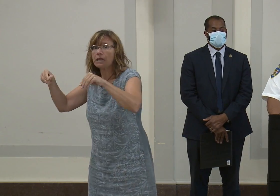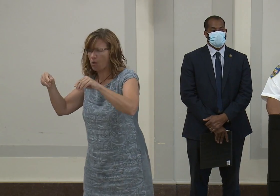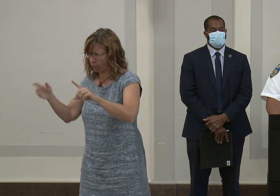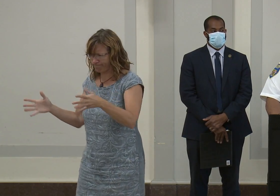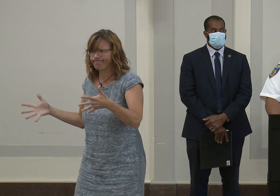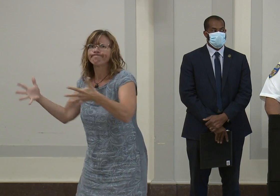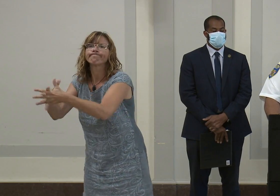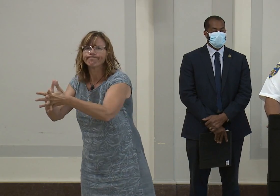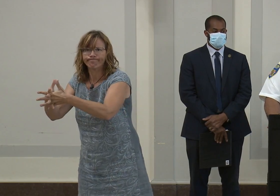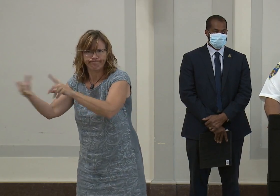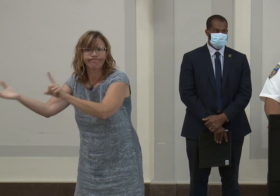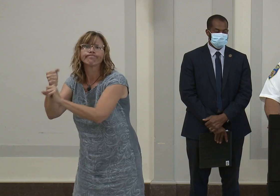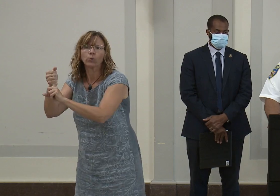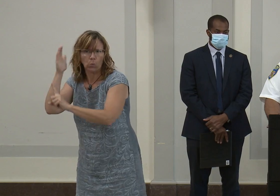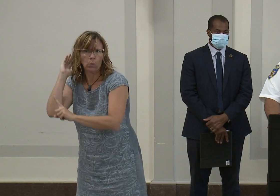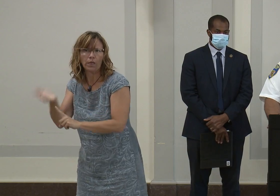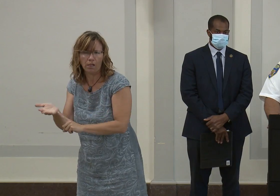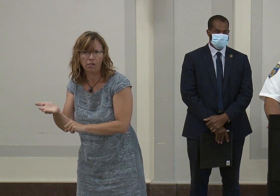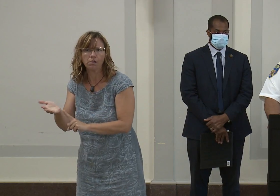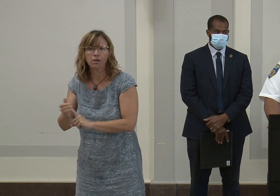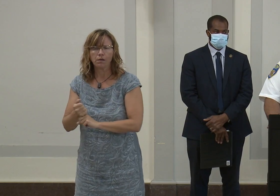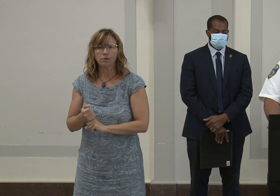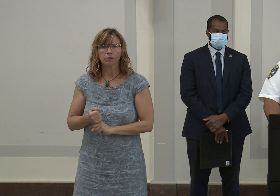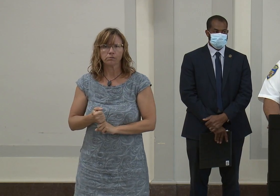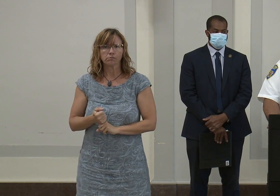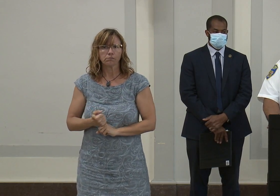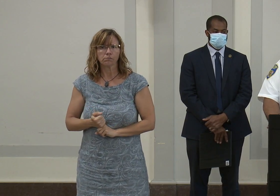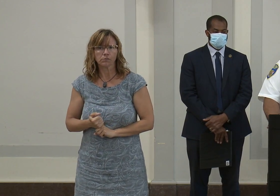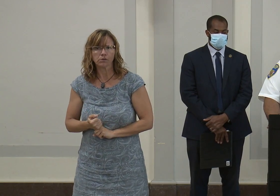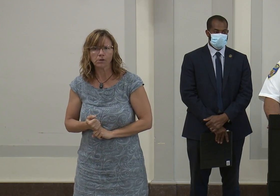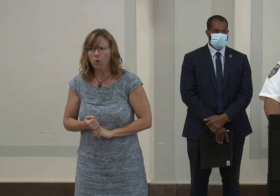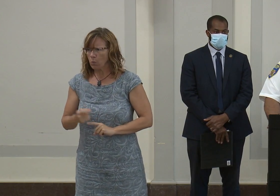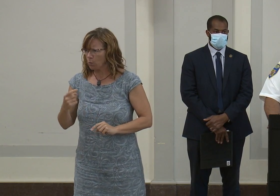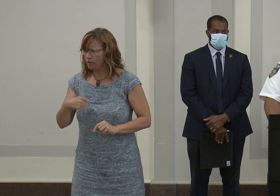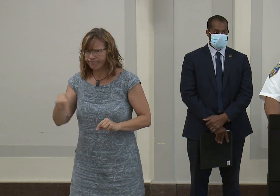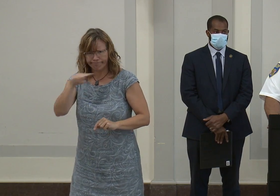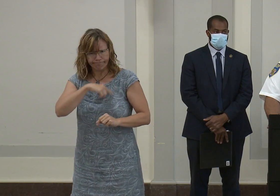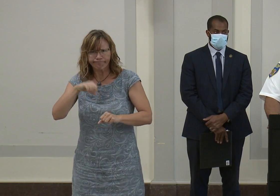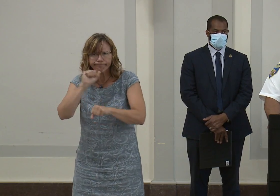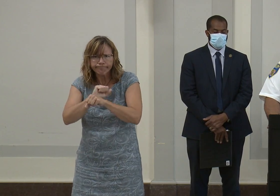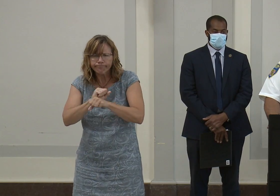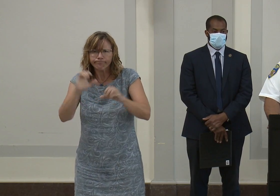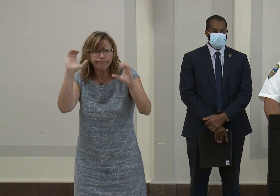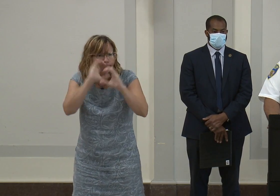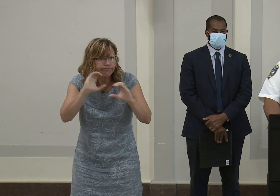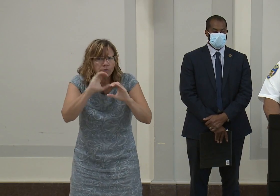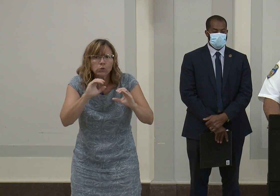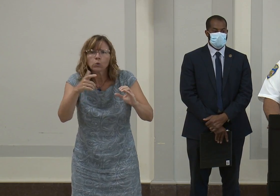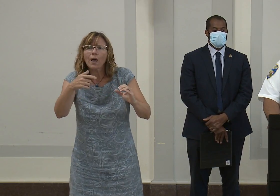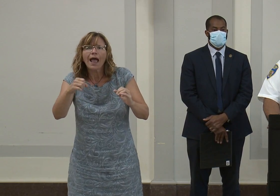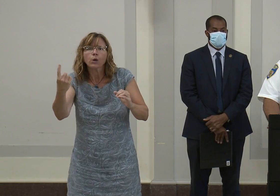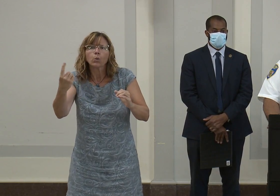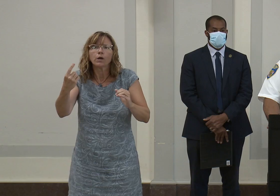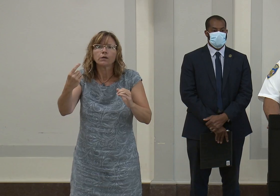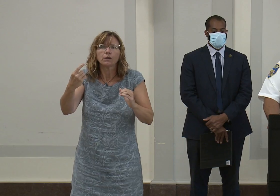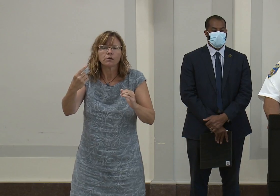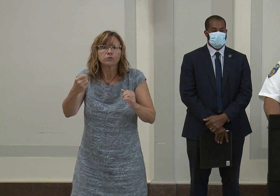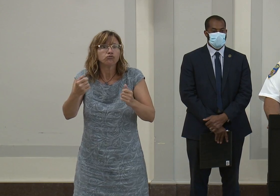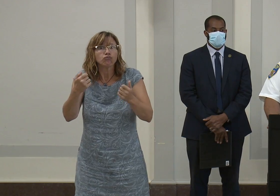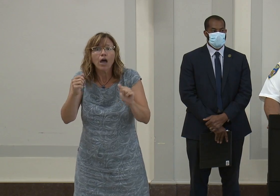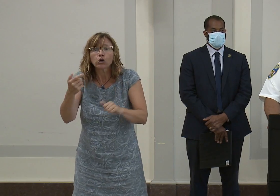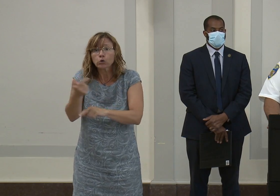actively patrolling and looking for anyone discharging a firearm into the air, which is also illegal and